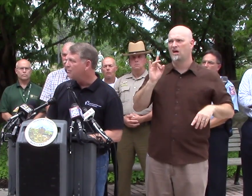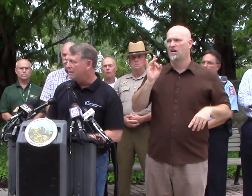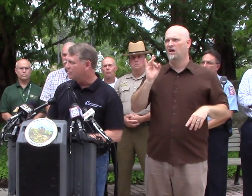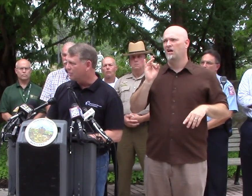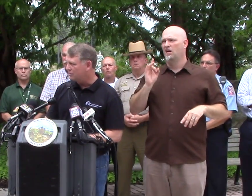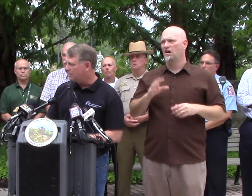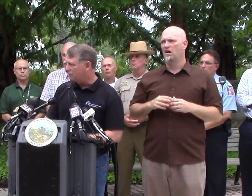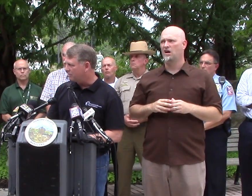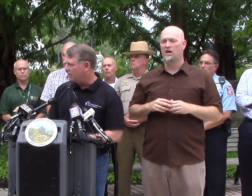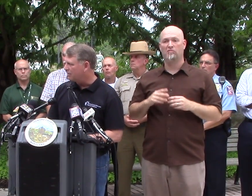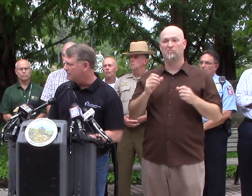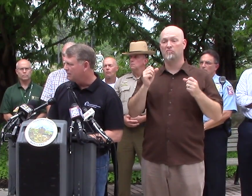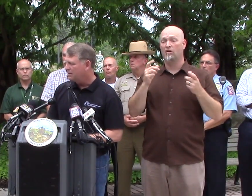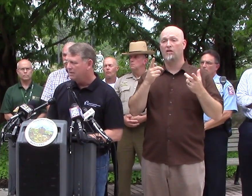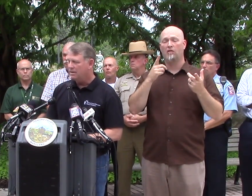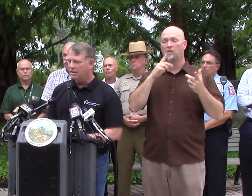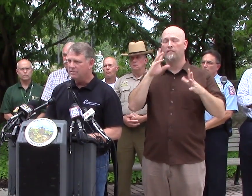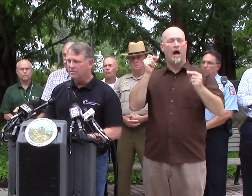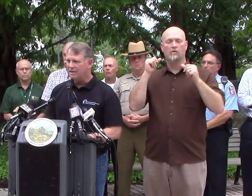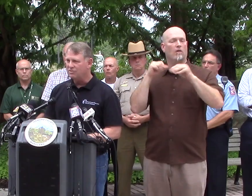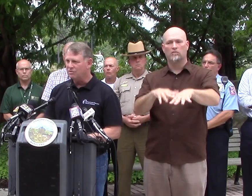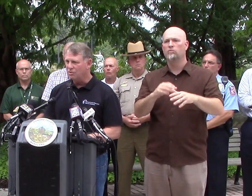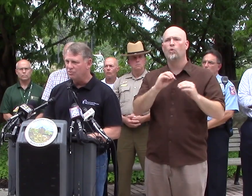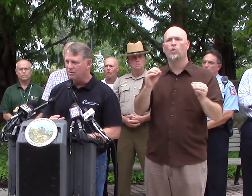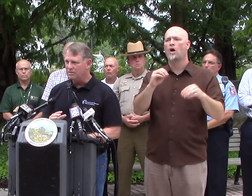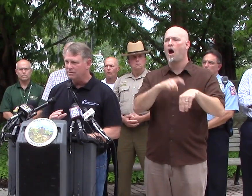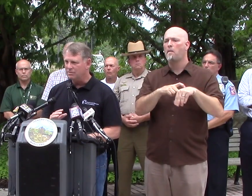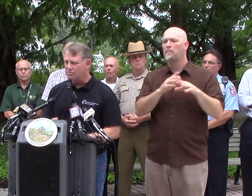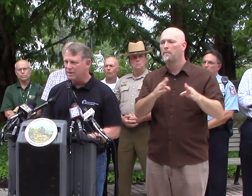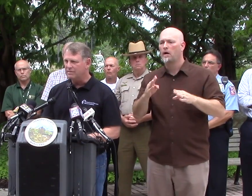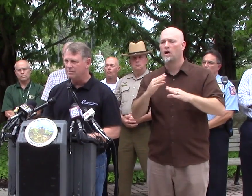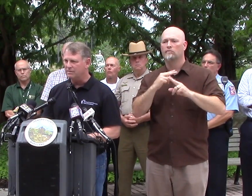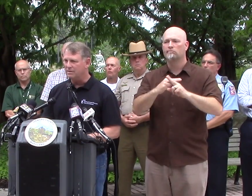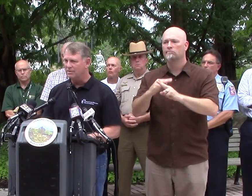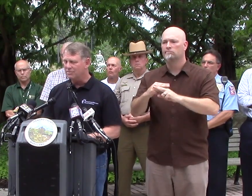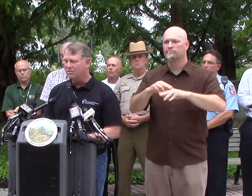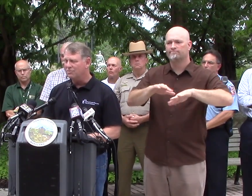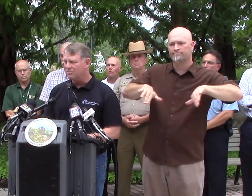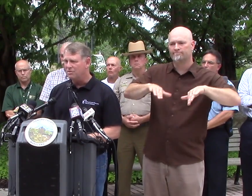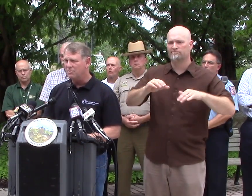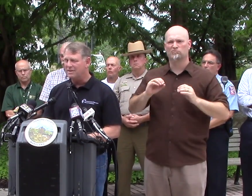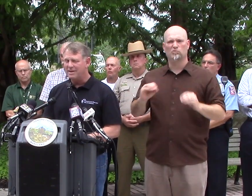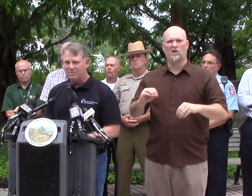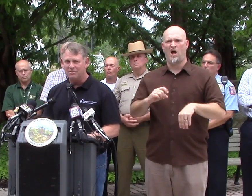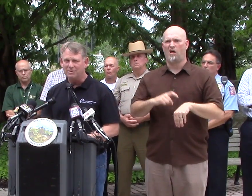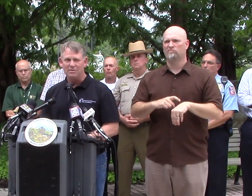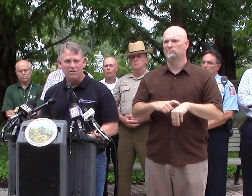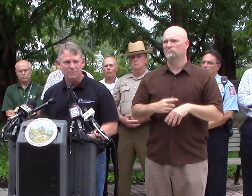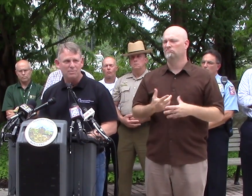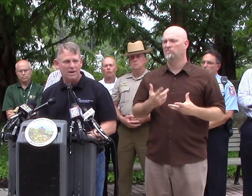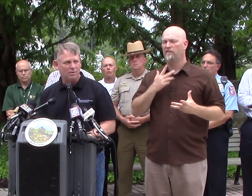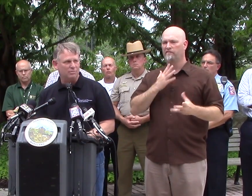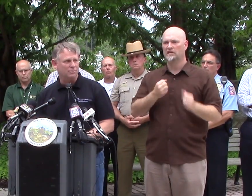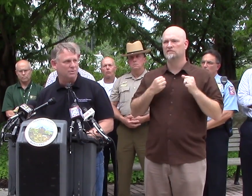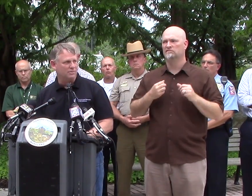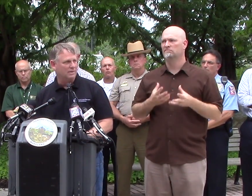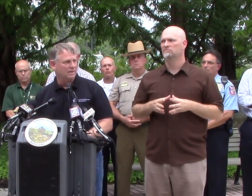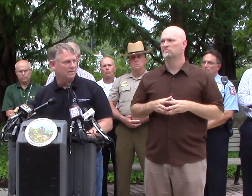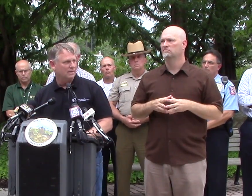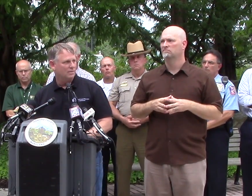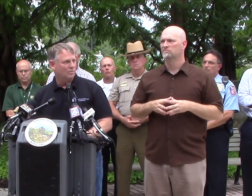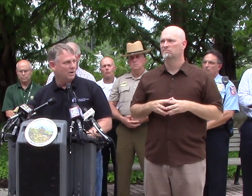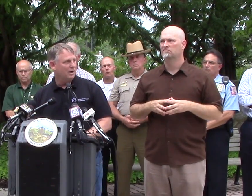Like 10 minutes and all of a sudden it was there. So that just shows you the strength of this. And it also goes to show you that nature is awfully powerful,